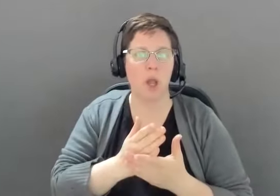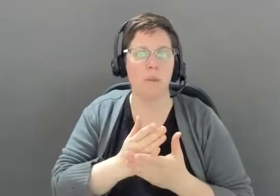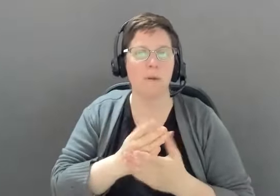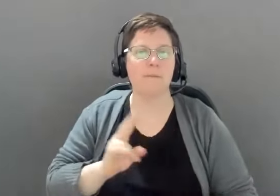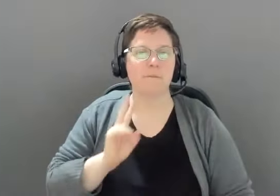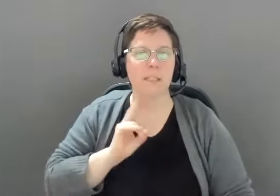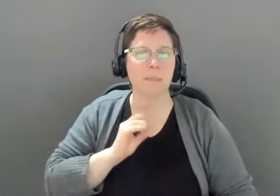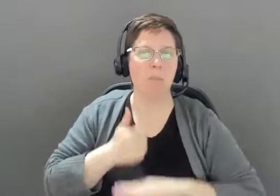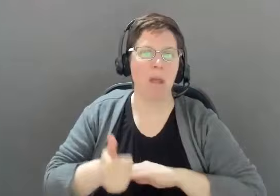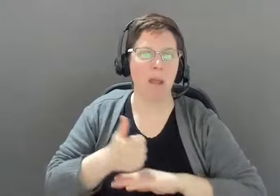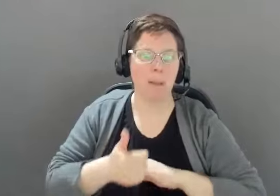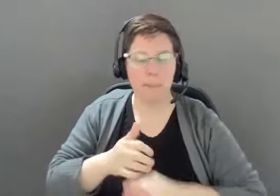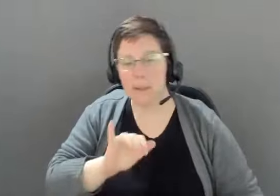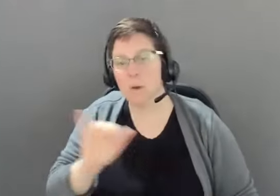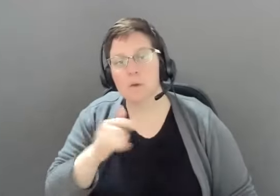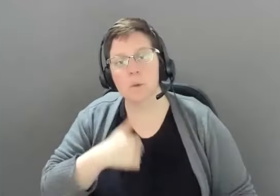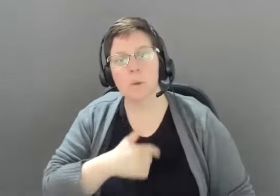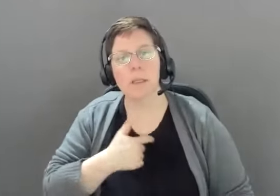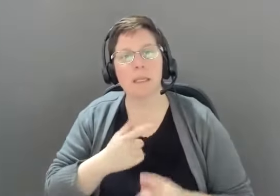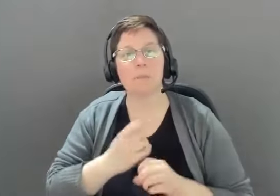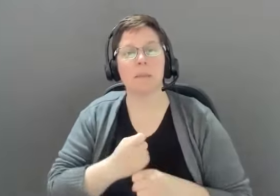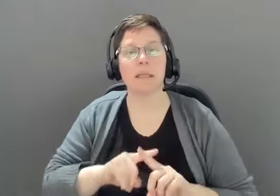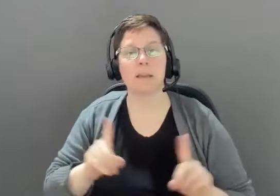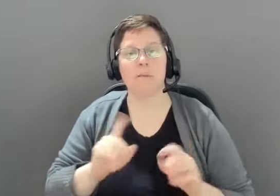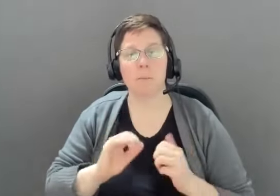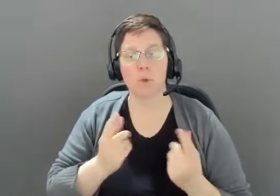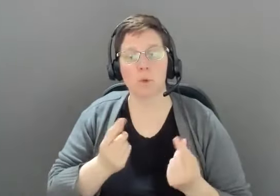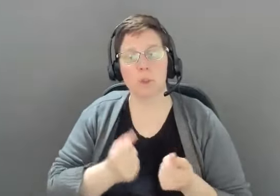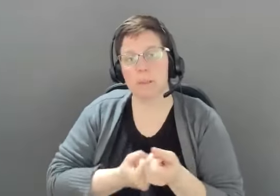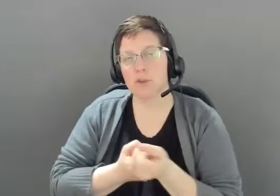difference by supporting and participating in educational campaigns that highlight the